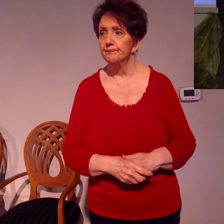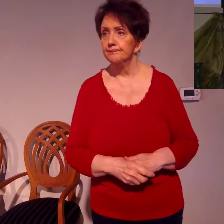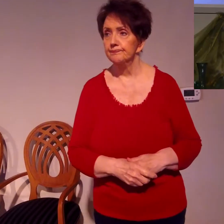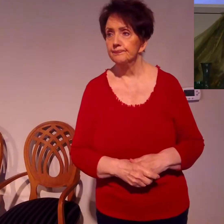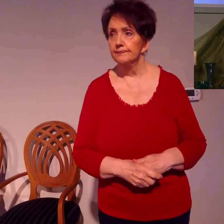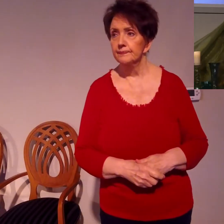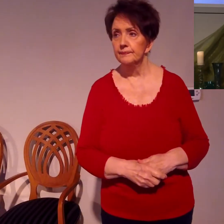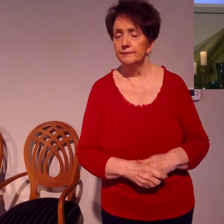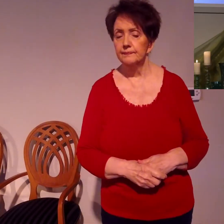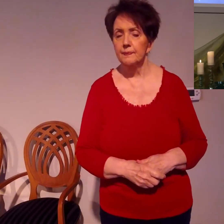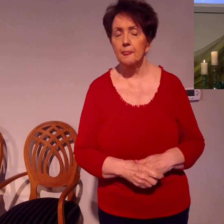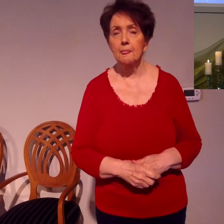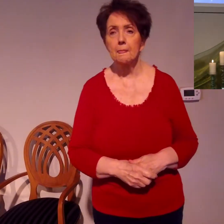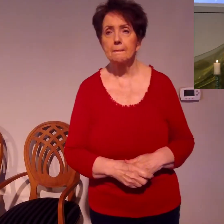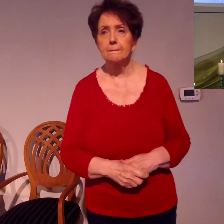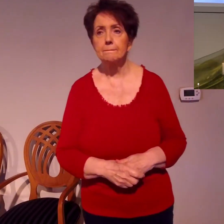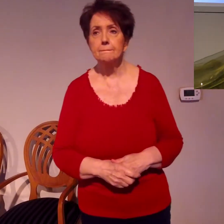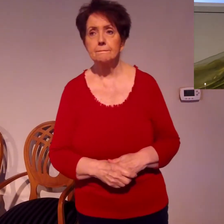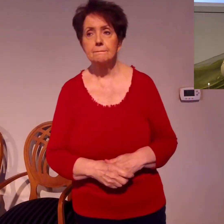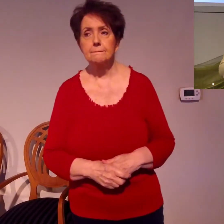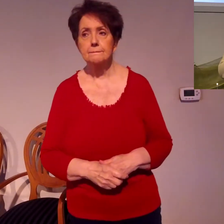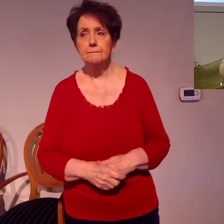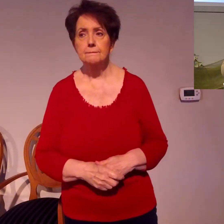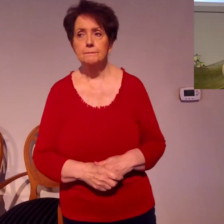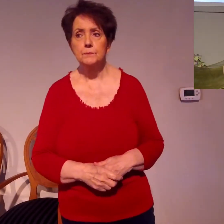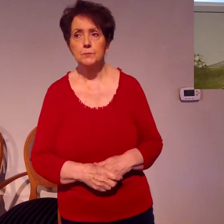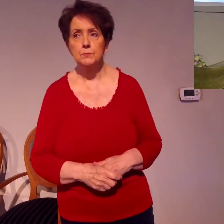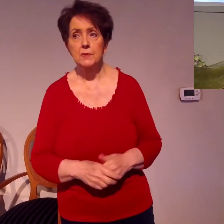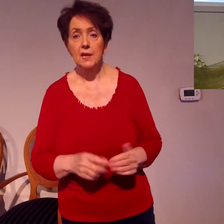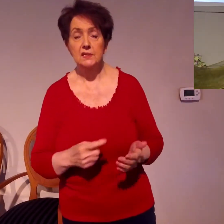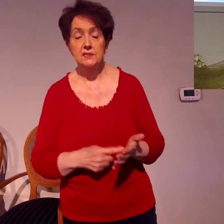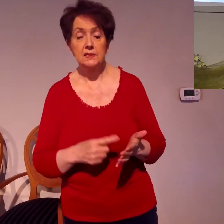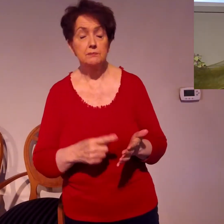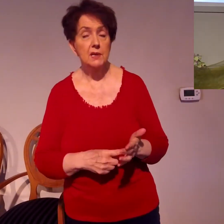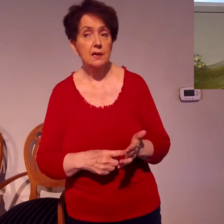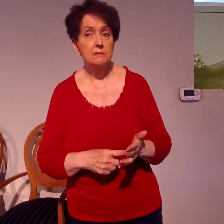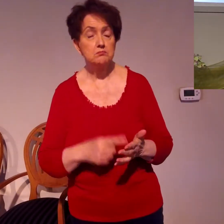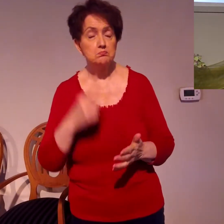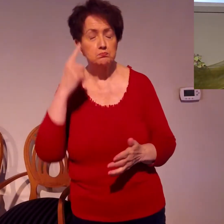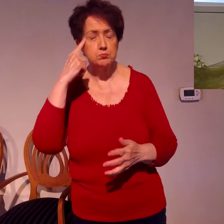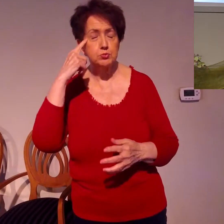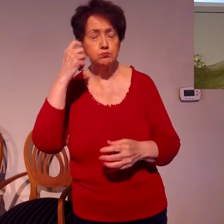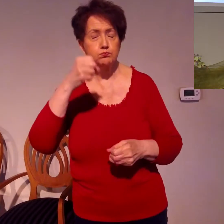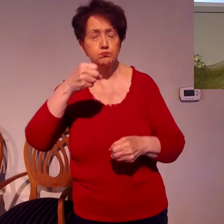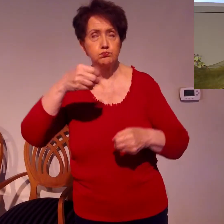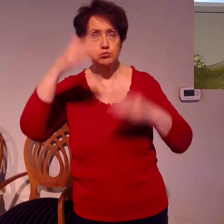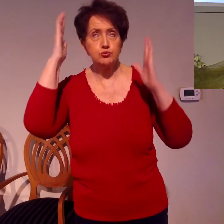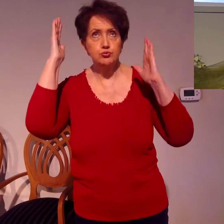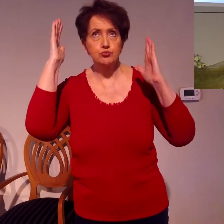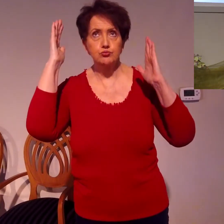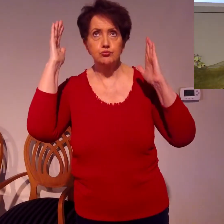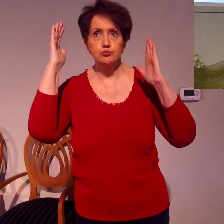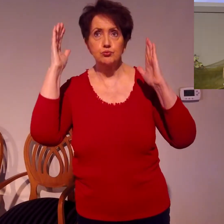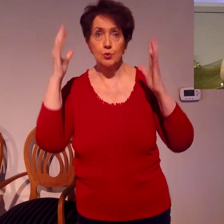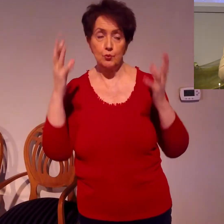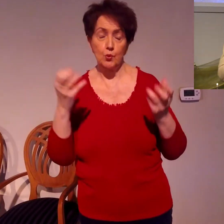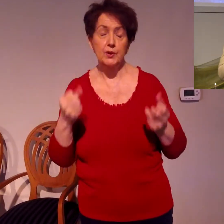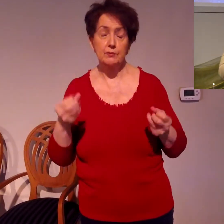So sometimes things do blow my mind. Just want you to